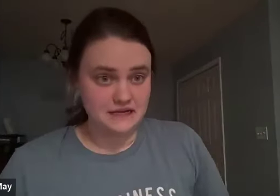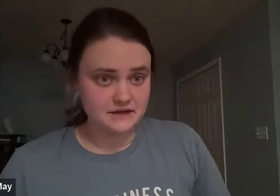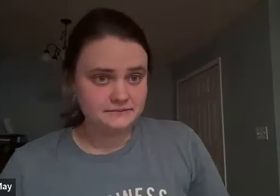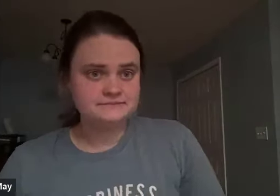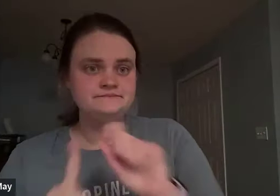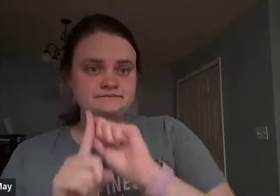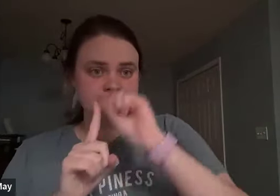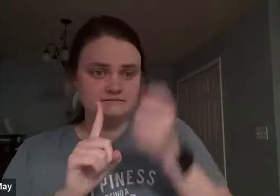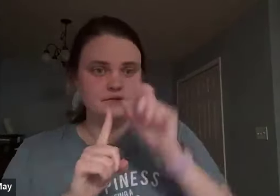banana.